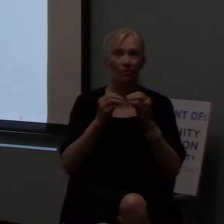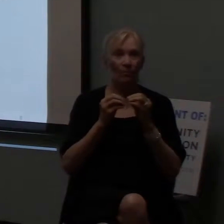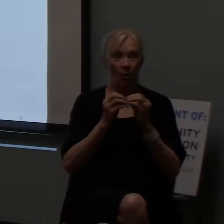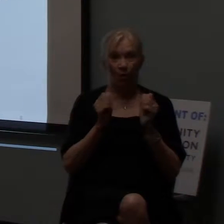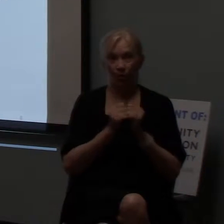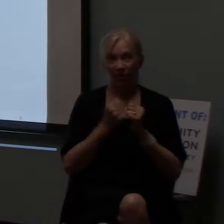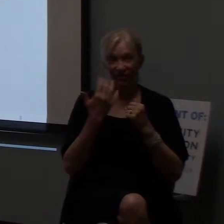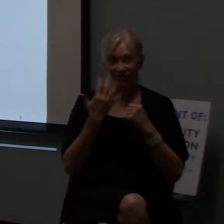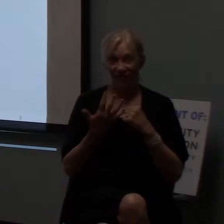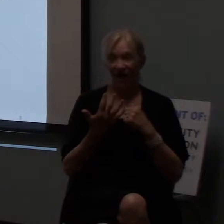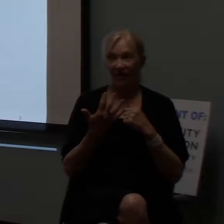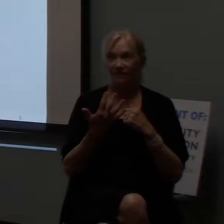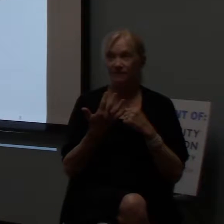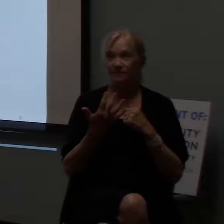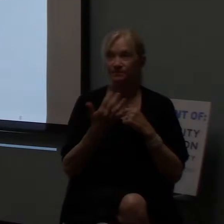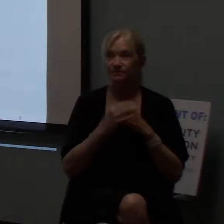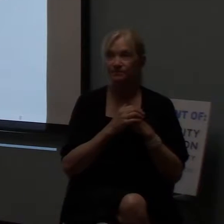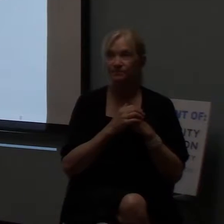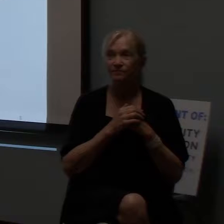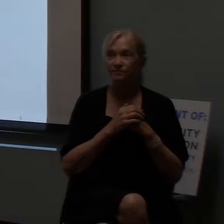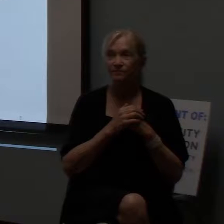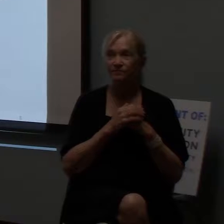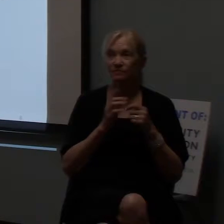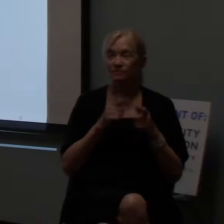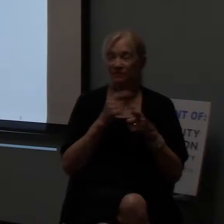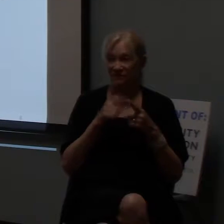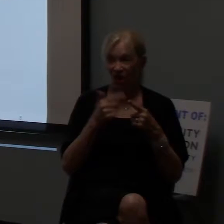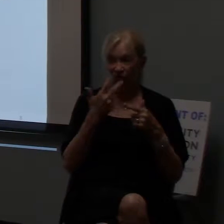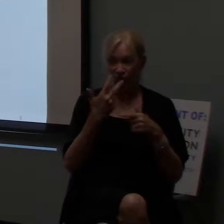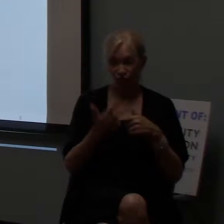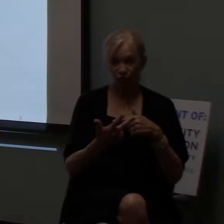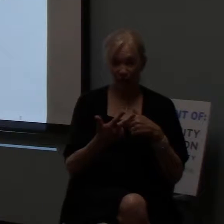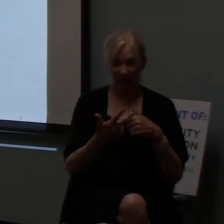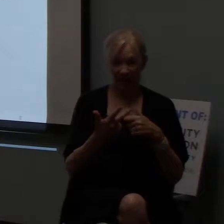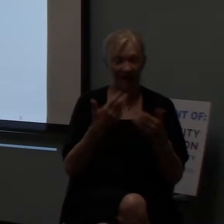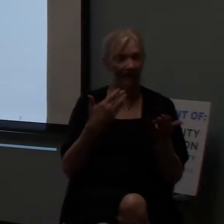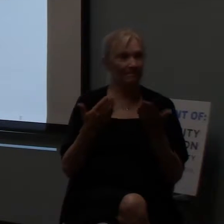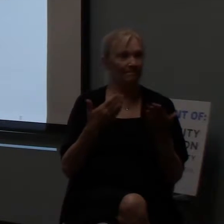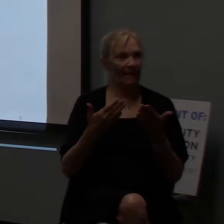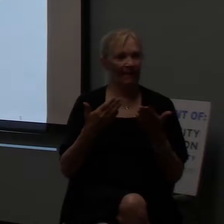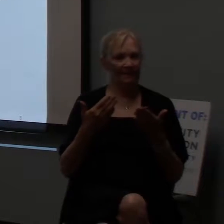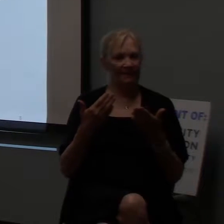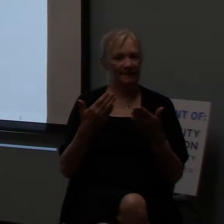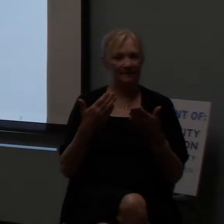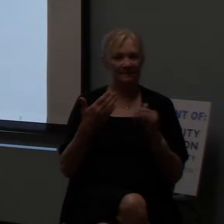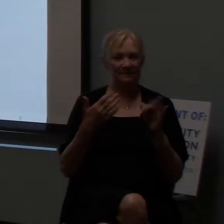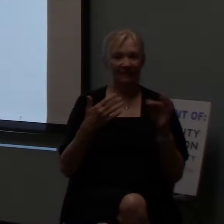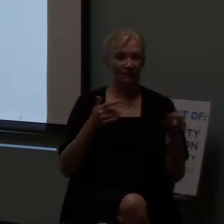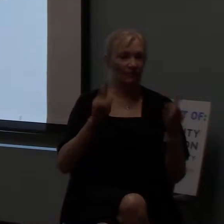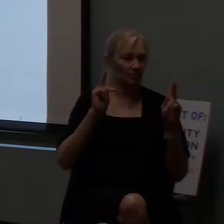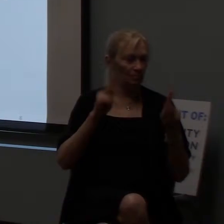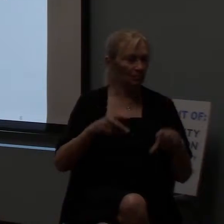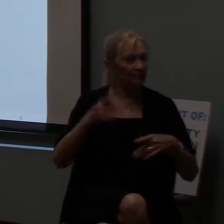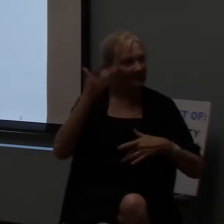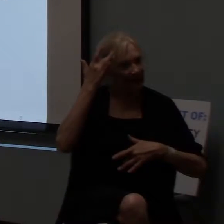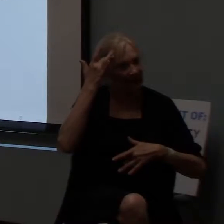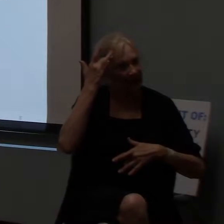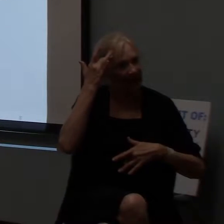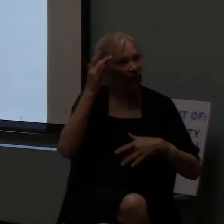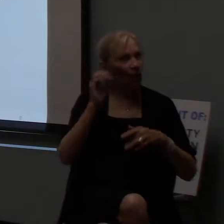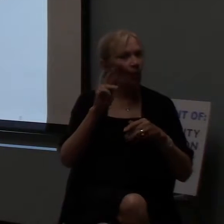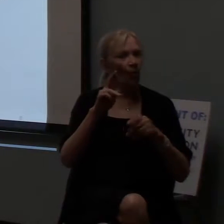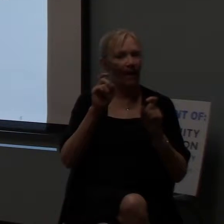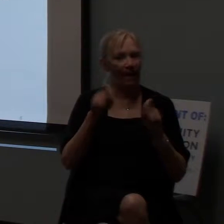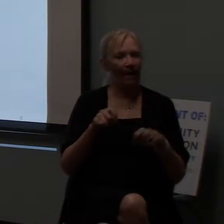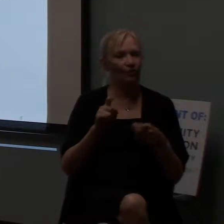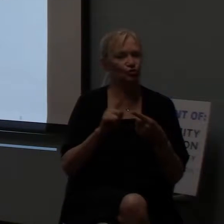5. And then with 3, you might be more likely to be hindered if you had a commissioner who was ill, or they needed to recuse